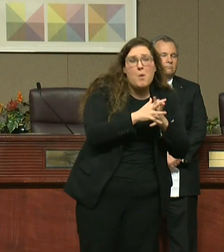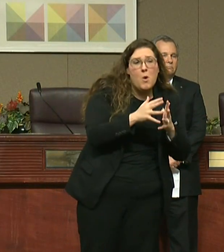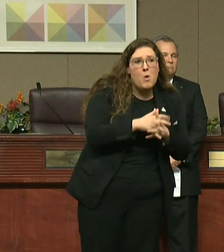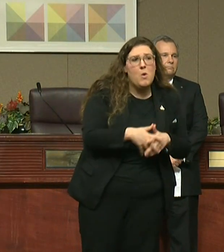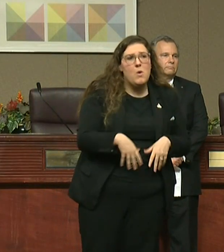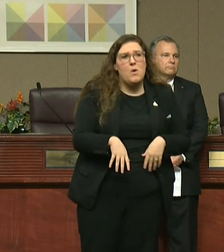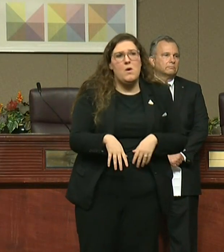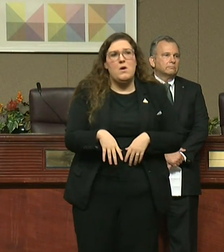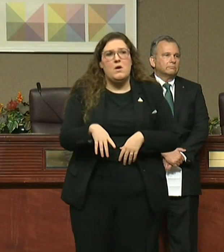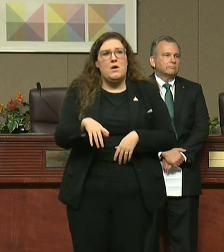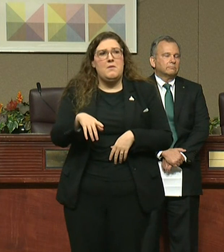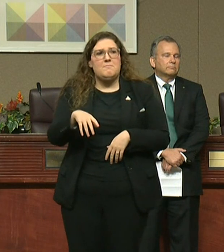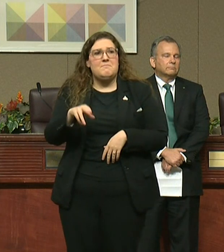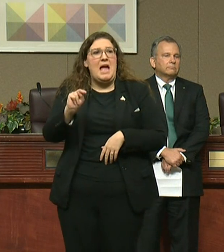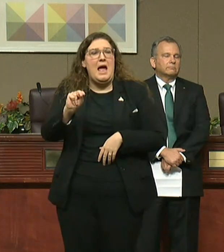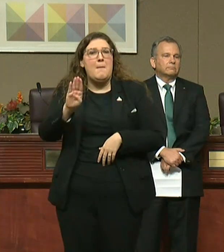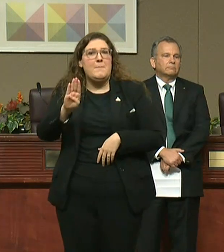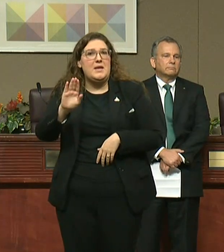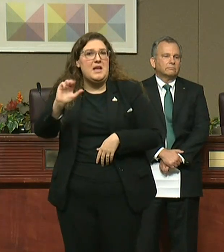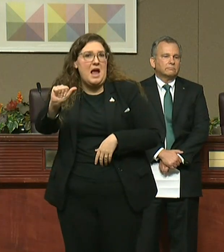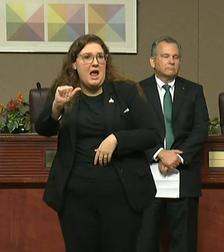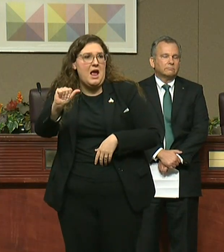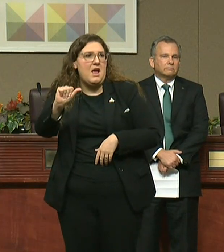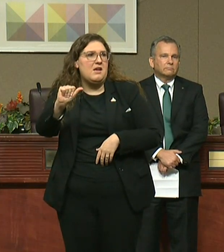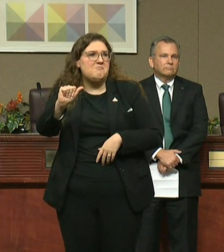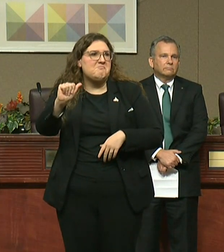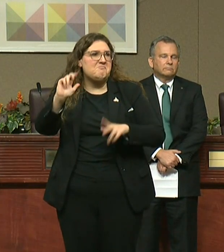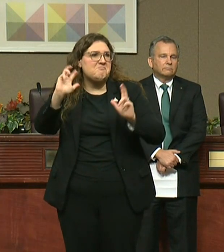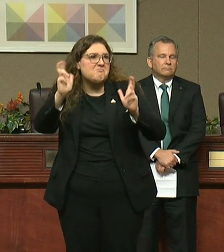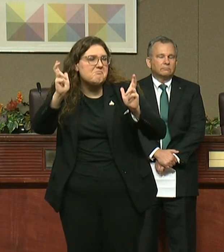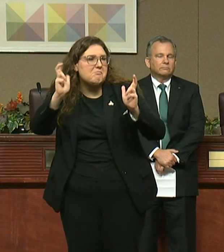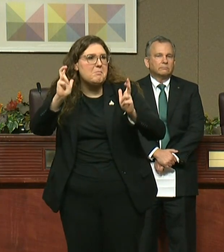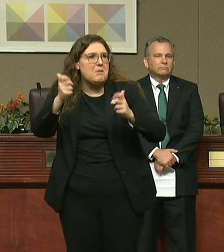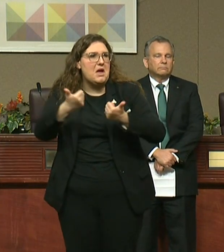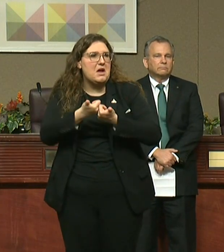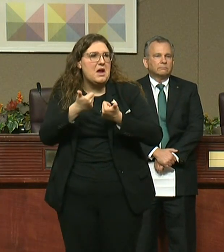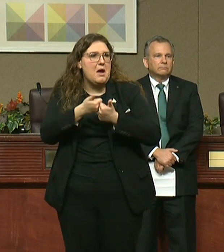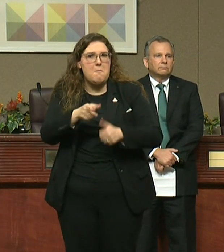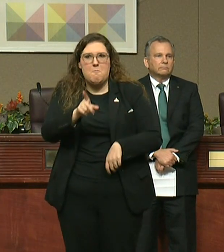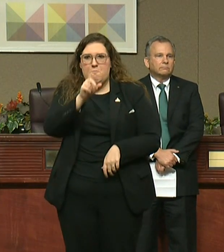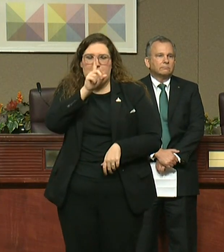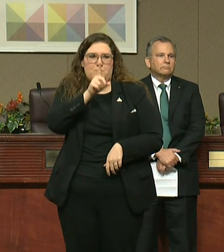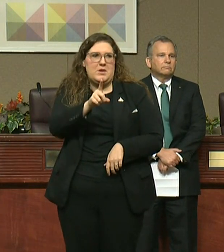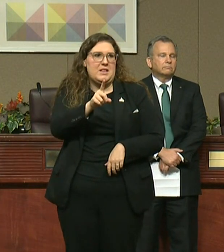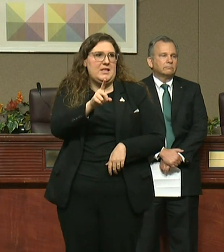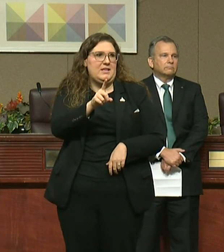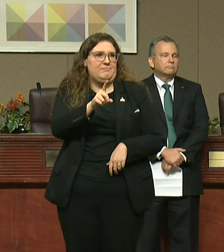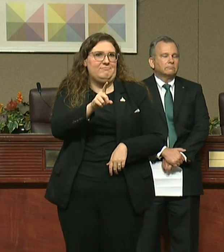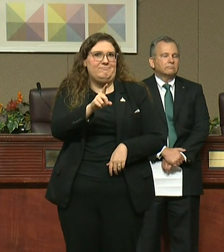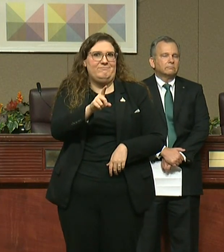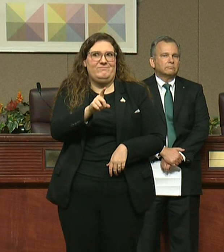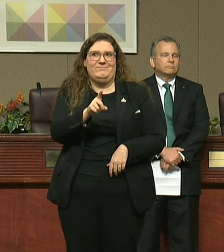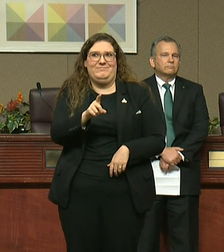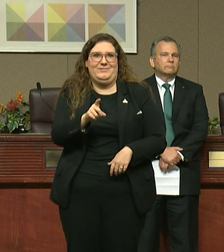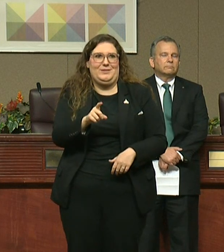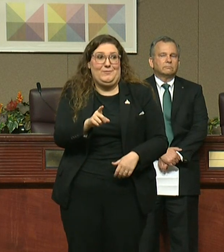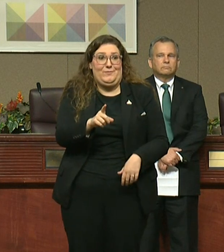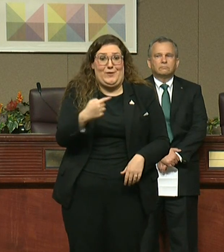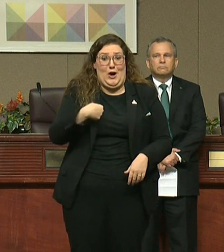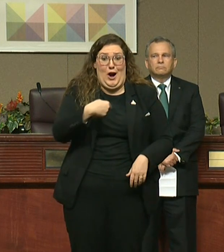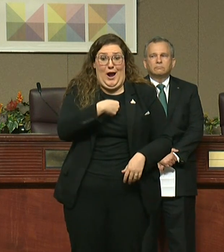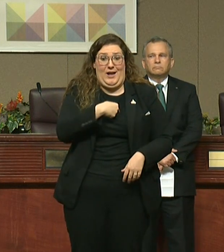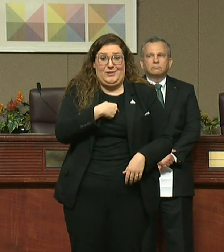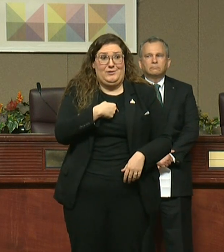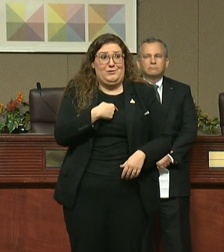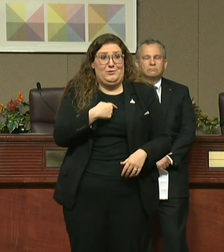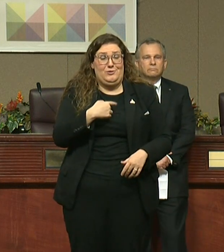All-Star games. It has been used to help bring some of those events into our community, to World